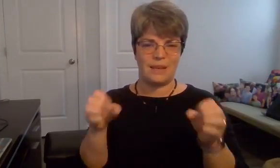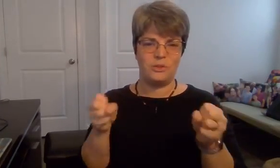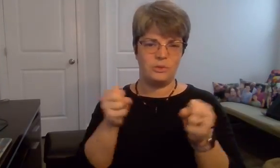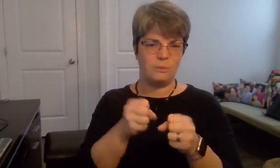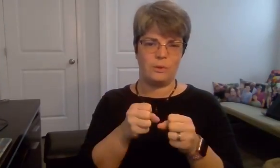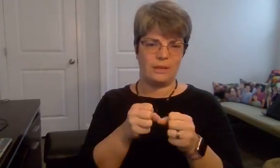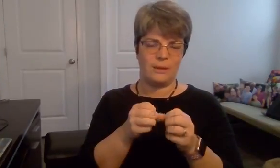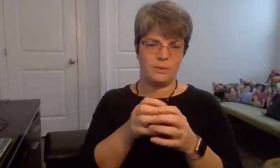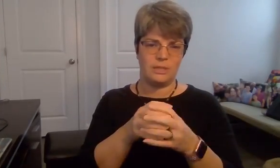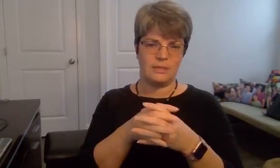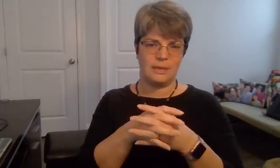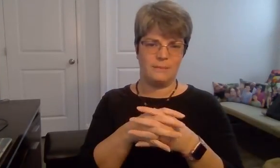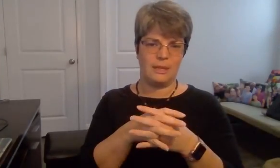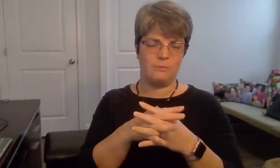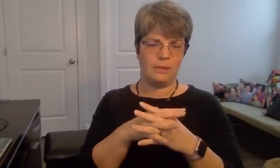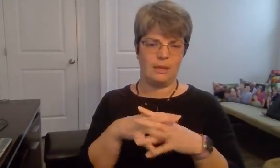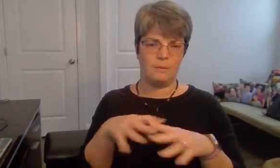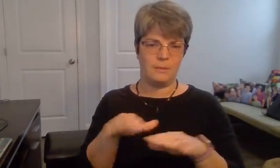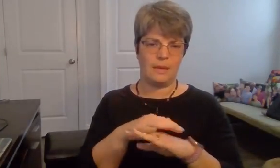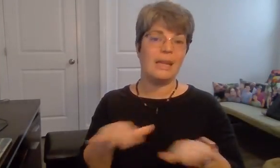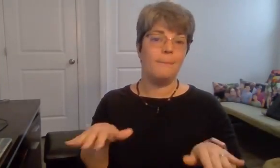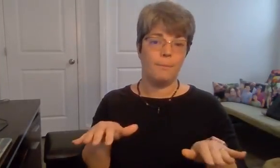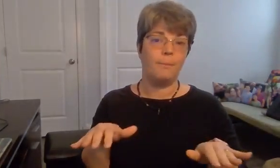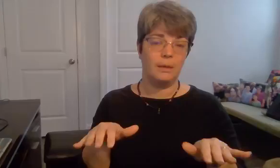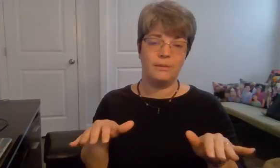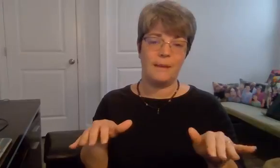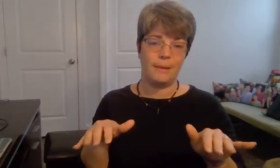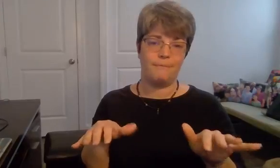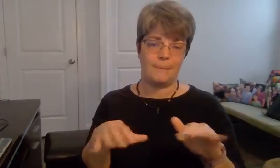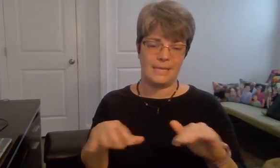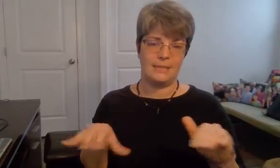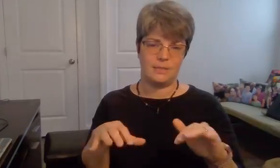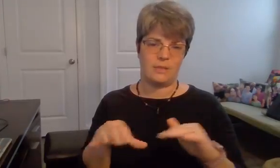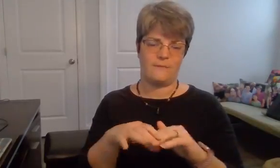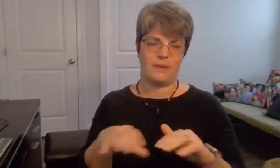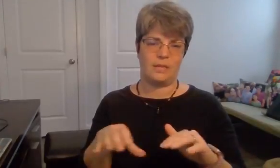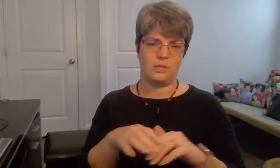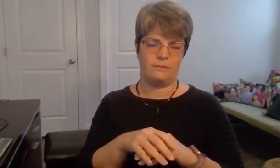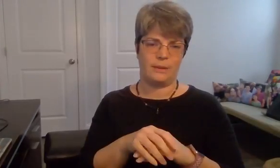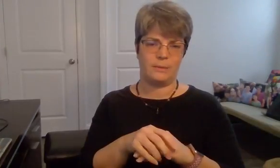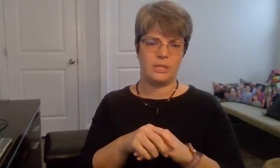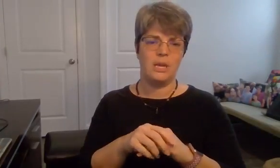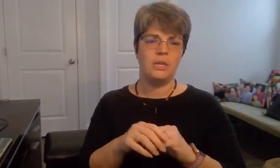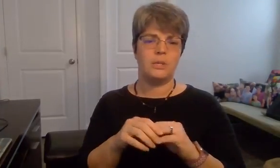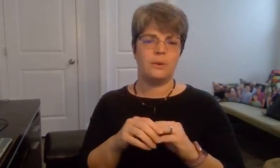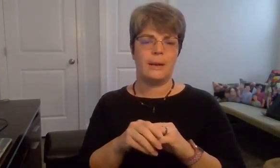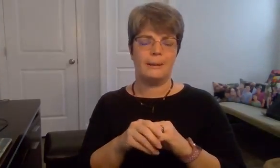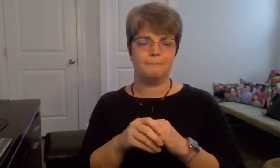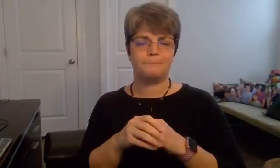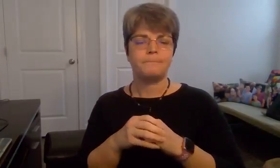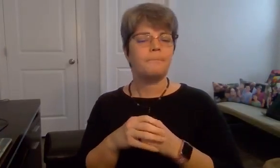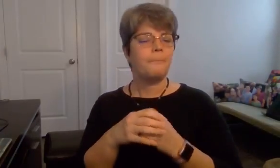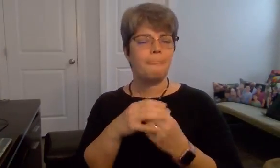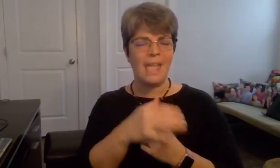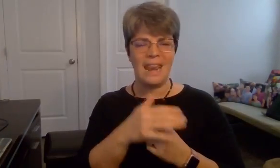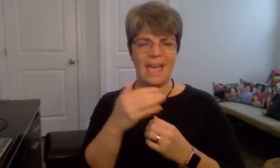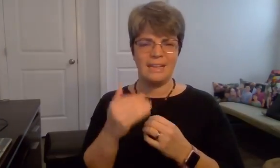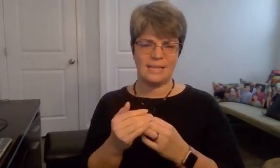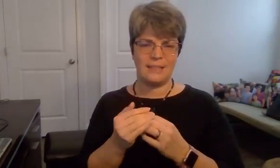have two spoken languages. It can really help to, again, build that basis or that foundation of language. So, and adding sign